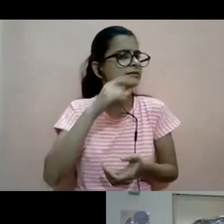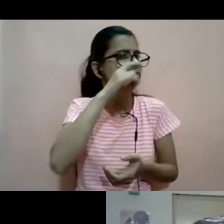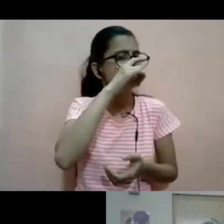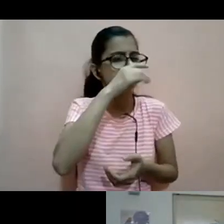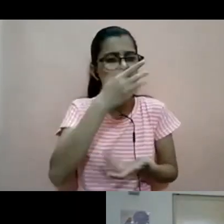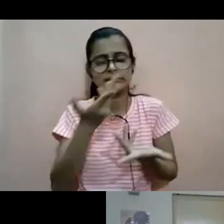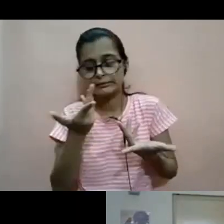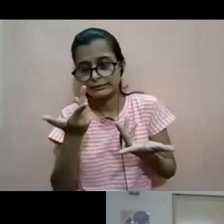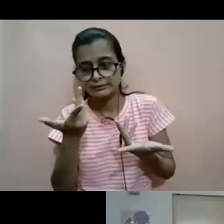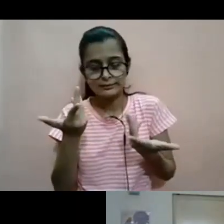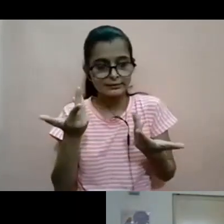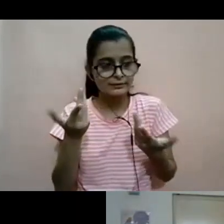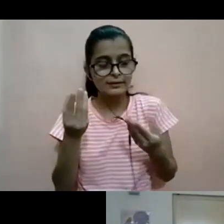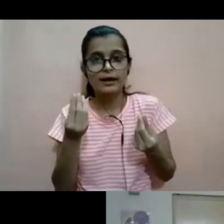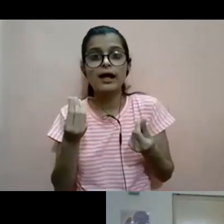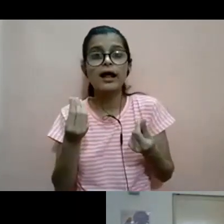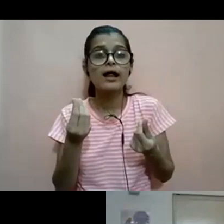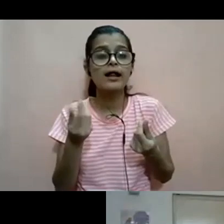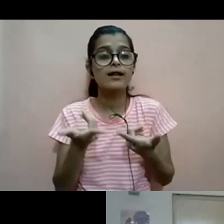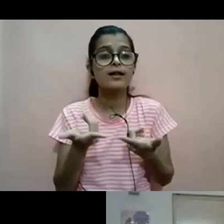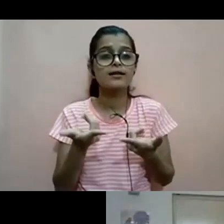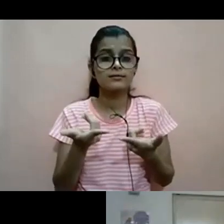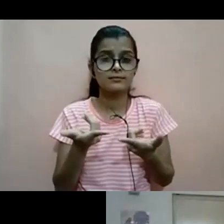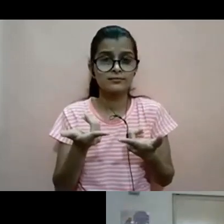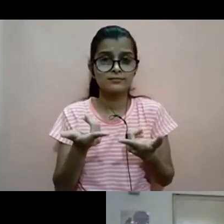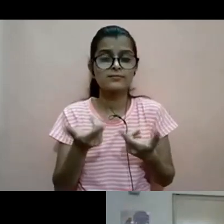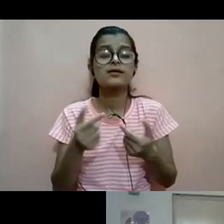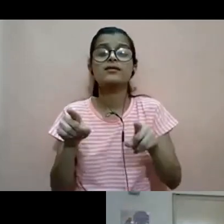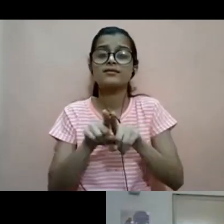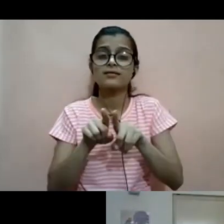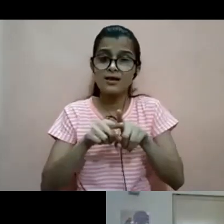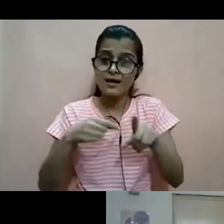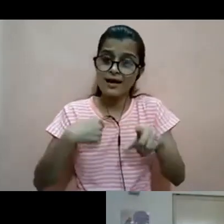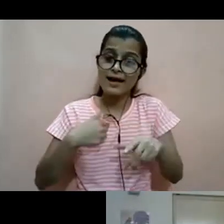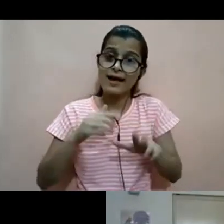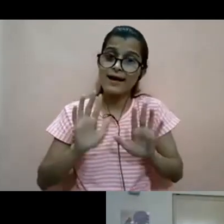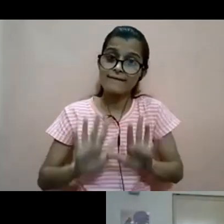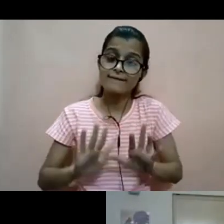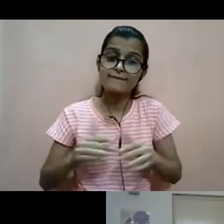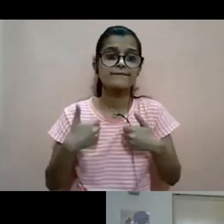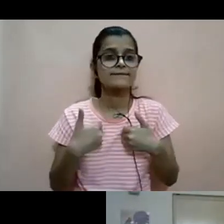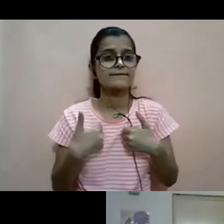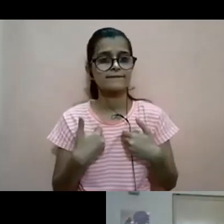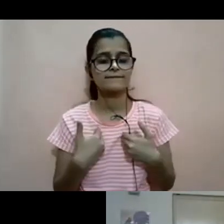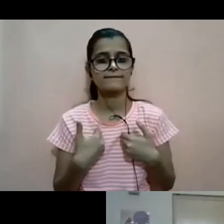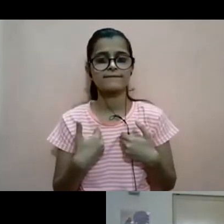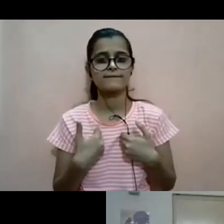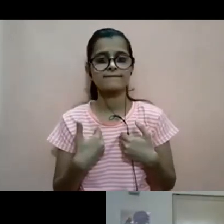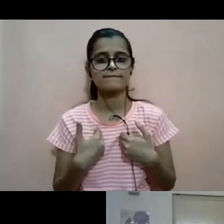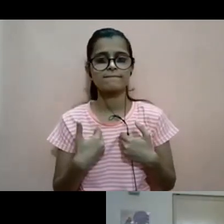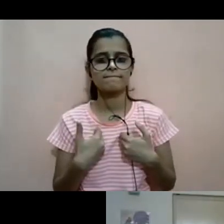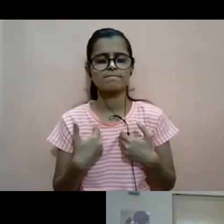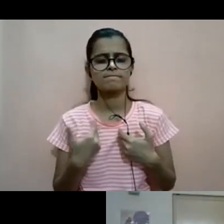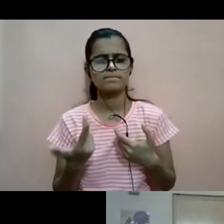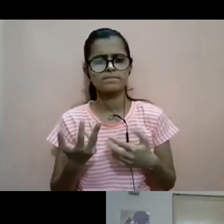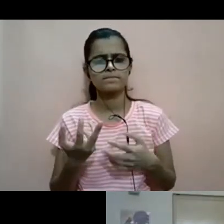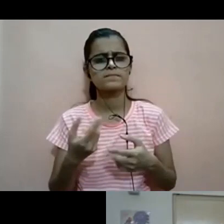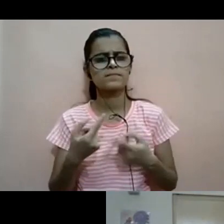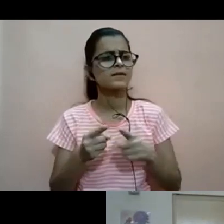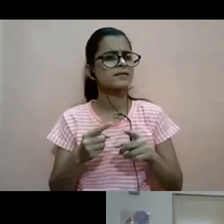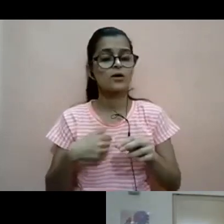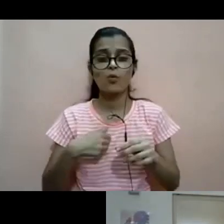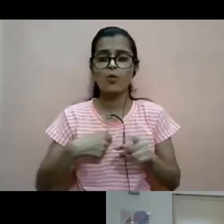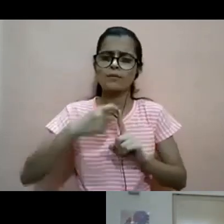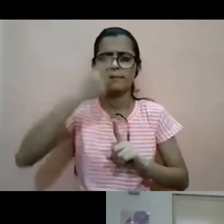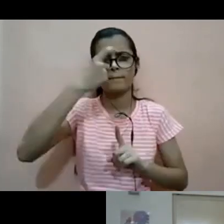desire. But one rule I have for dealing with a very difficult personal